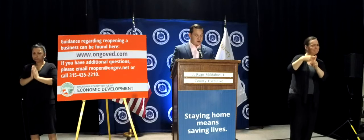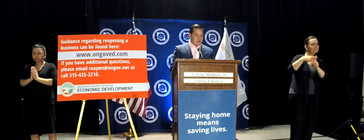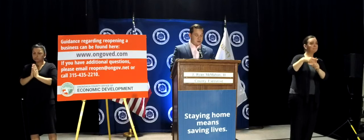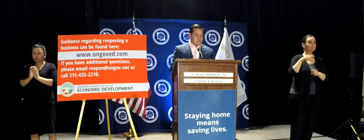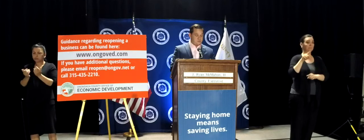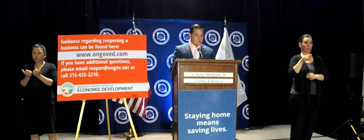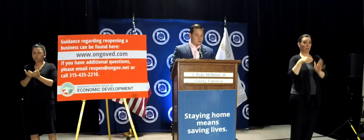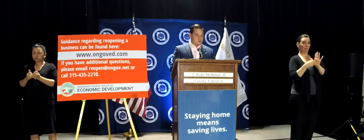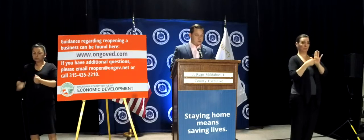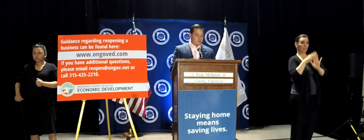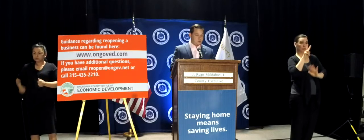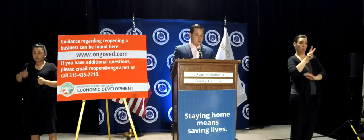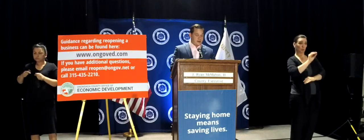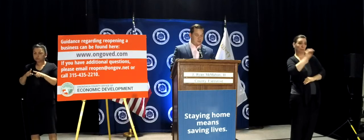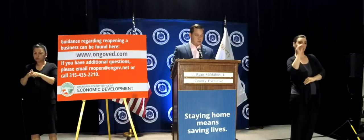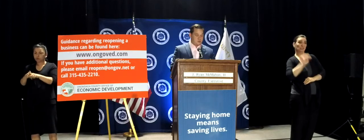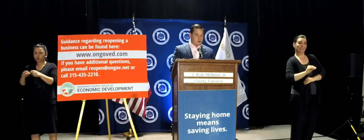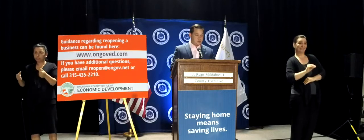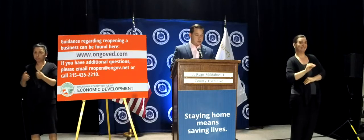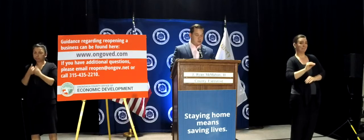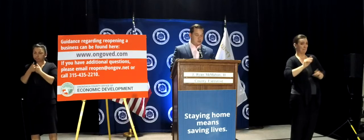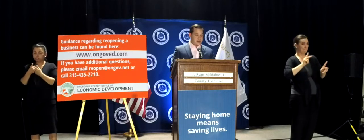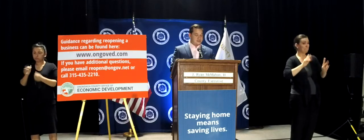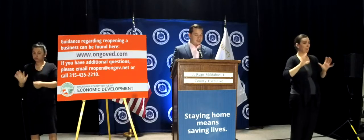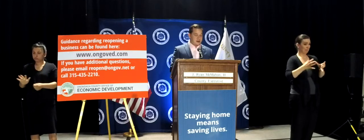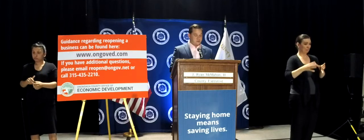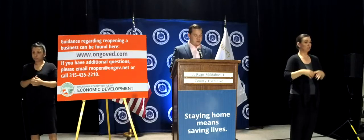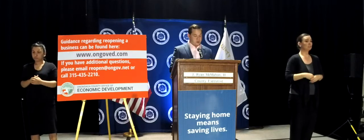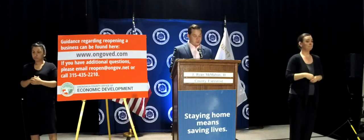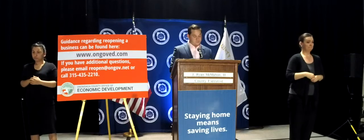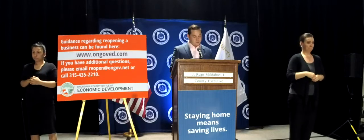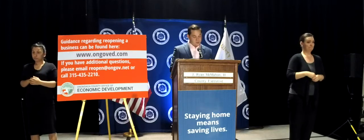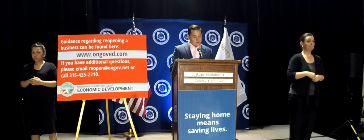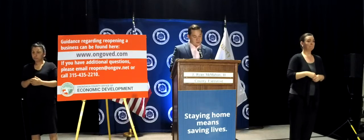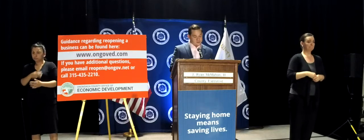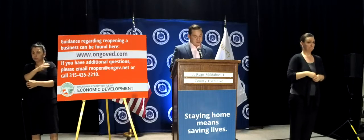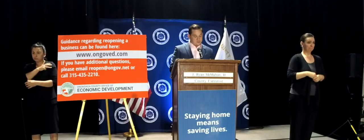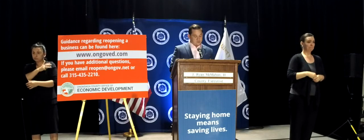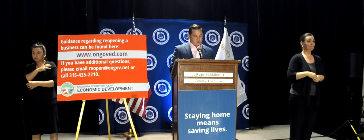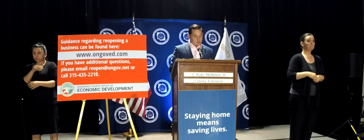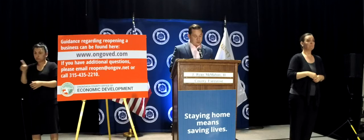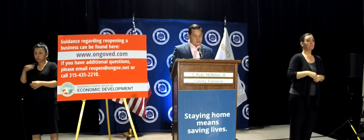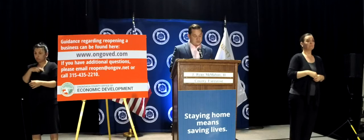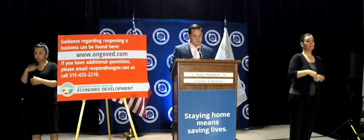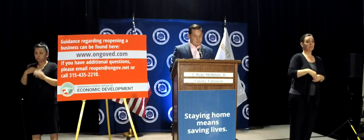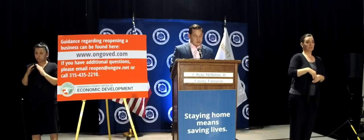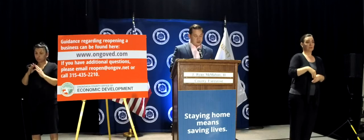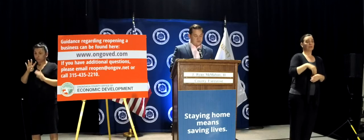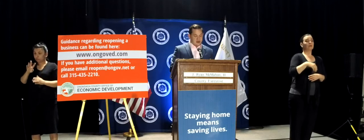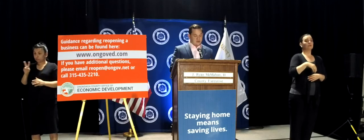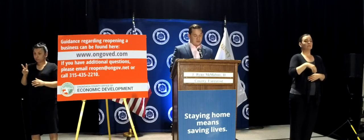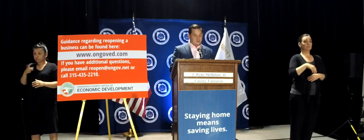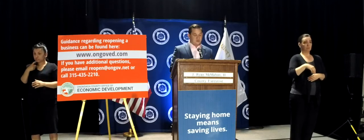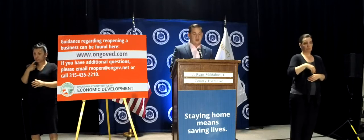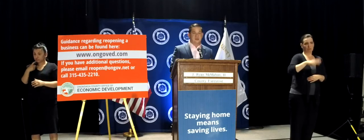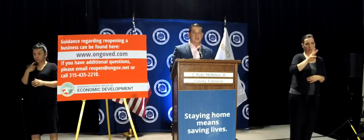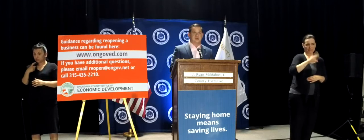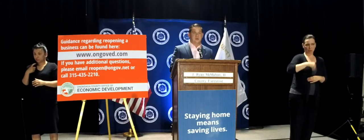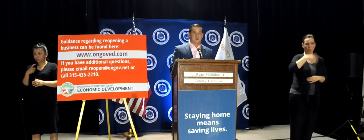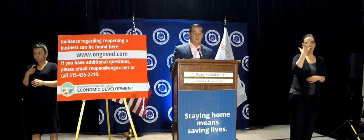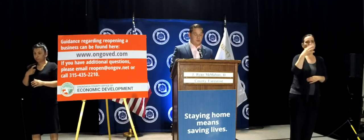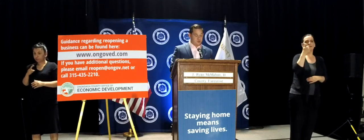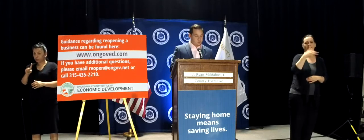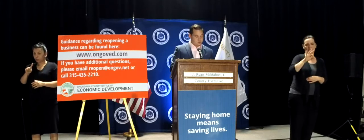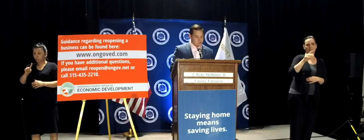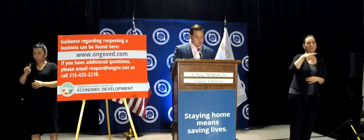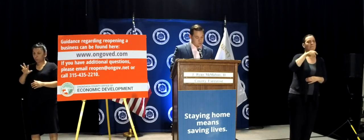46 folks who are in the hospital, Caucasian, 19 African American, 7 of another race, and 5 have declined to share